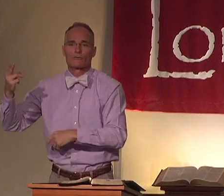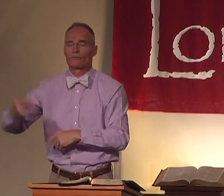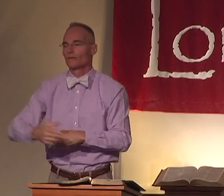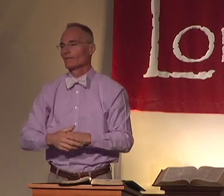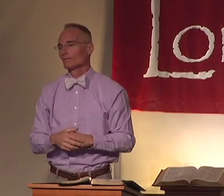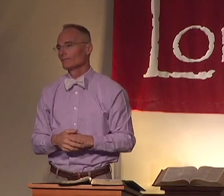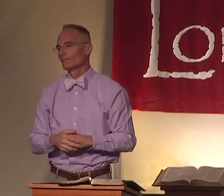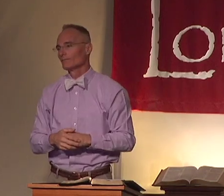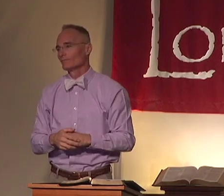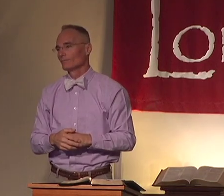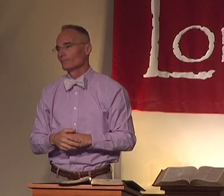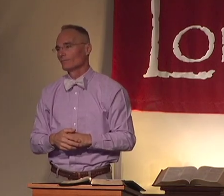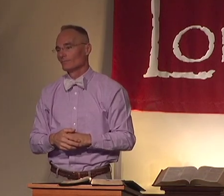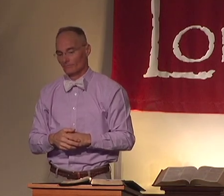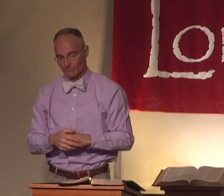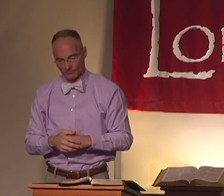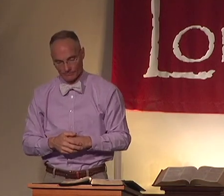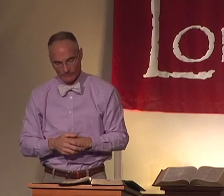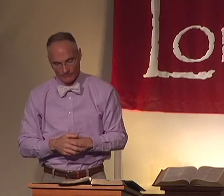message in history.